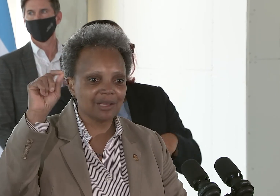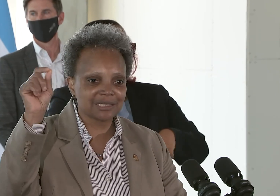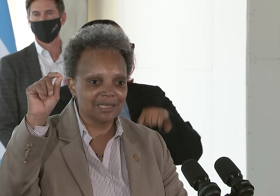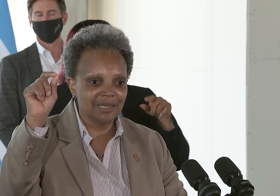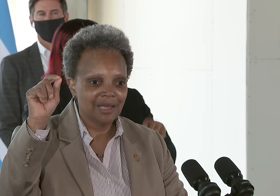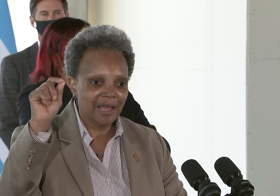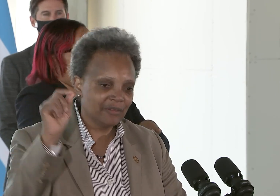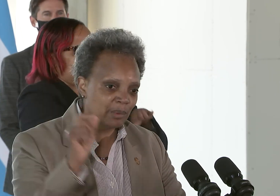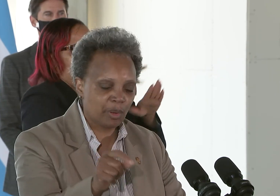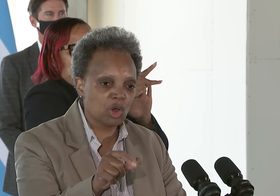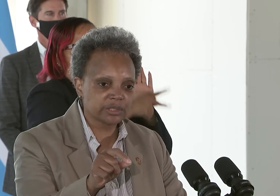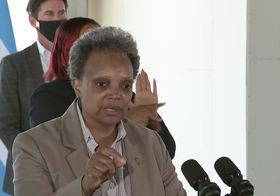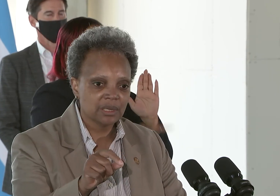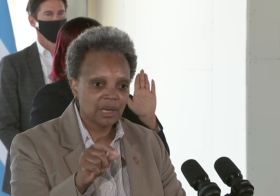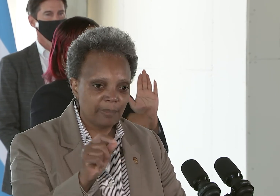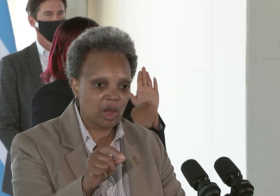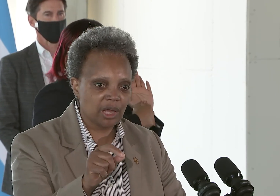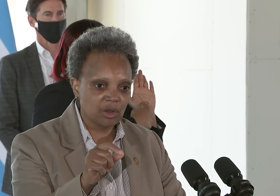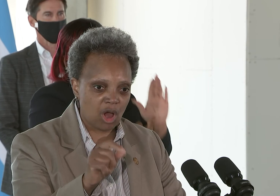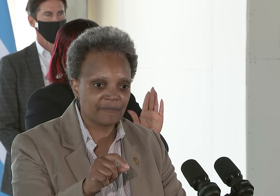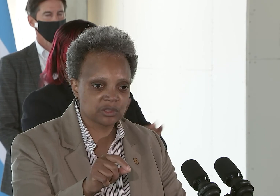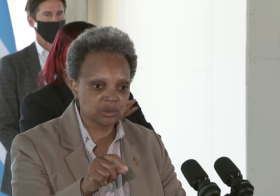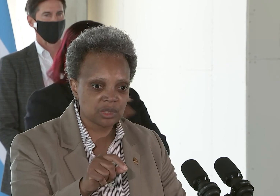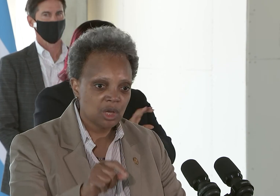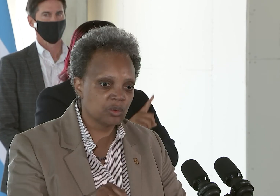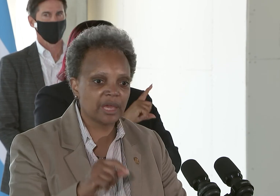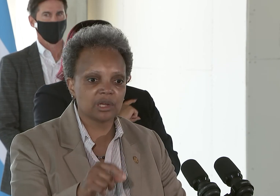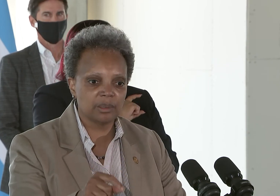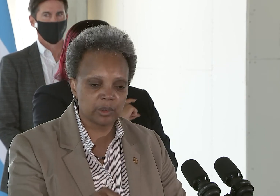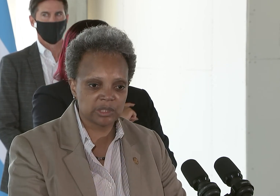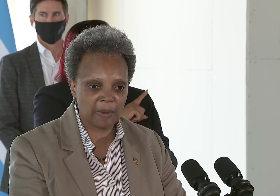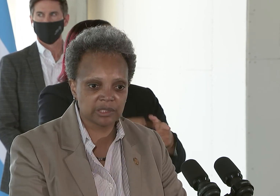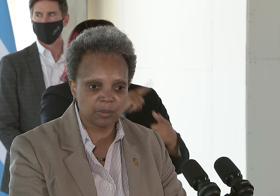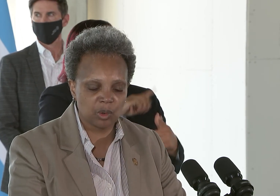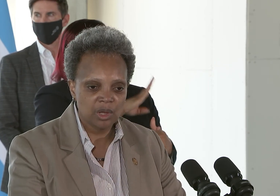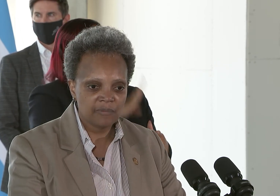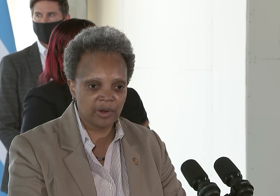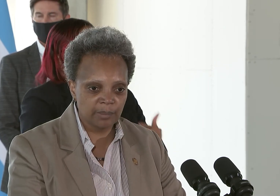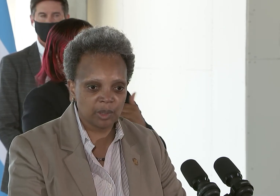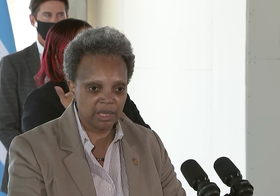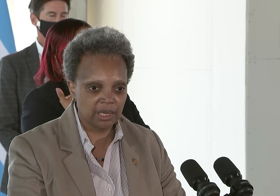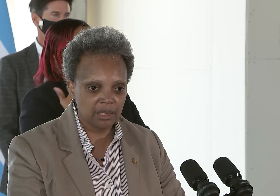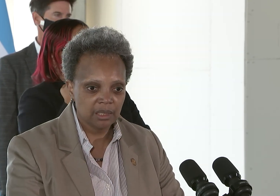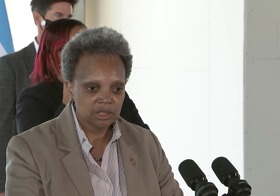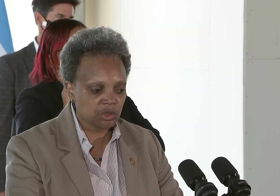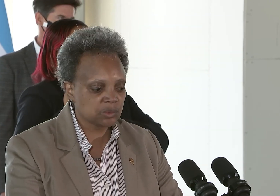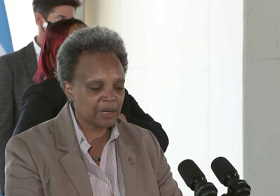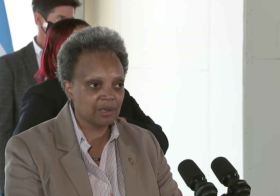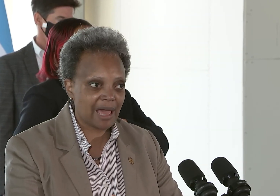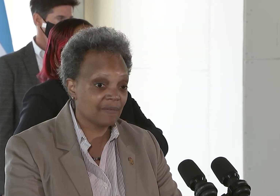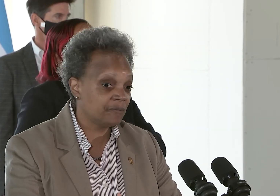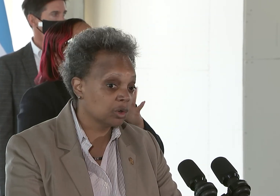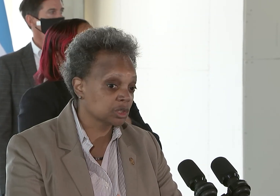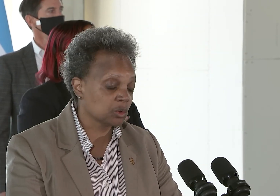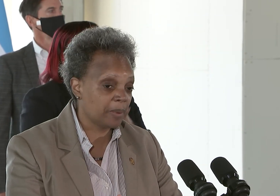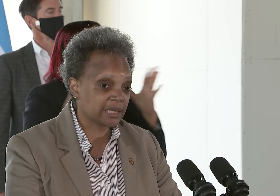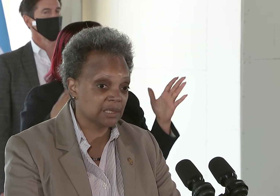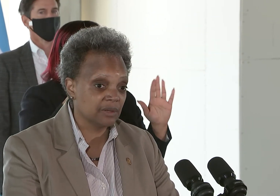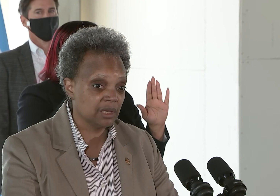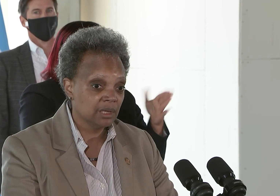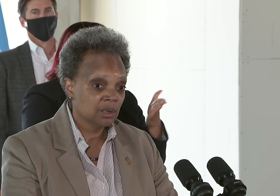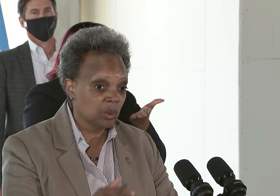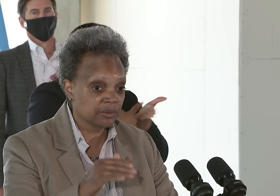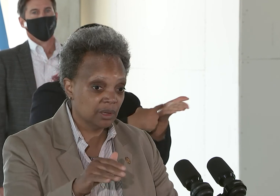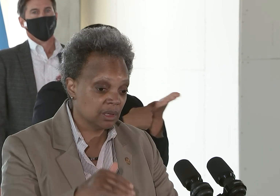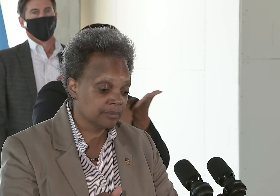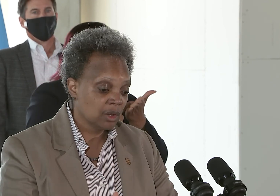a policy and then impose it upon officers who then are going to be responsible for implementing it. So there's been a lot of focus group